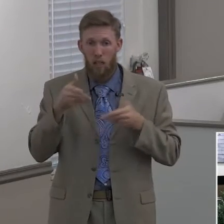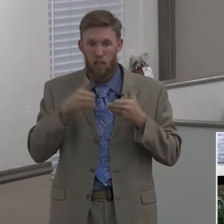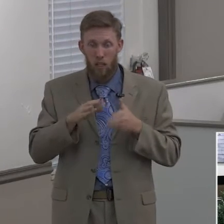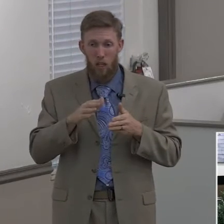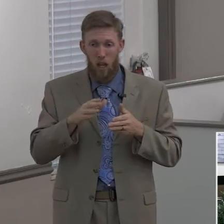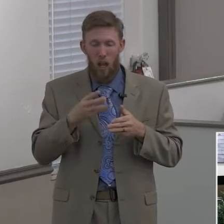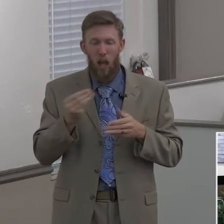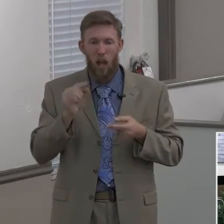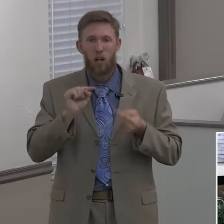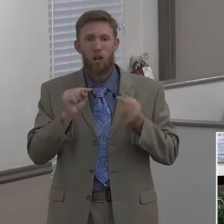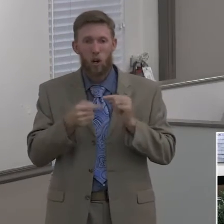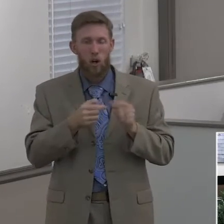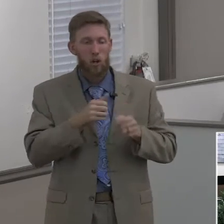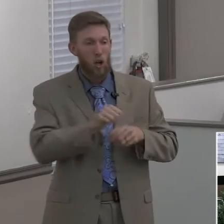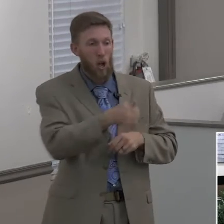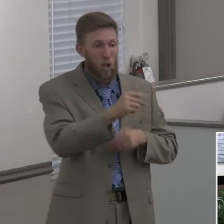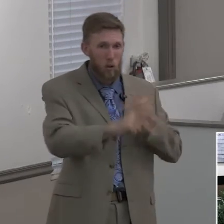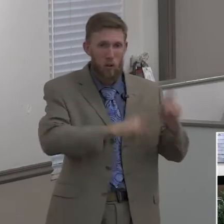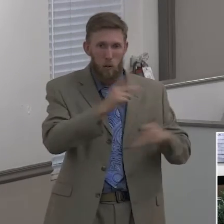And thirdly,